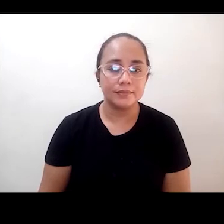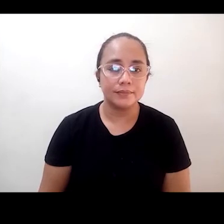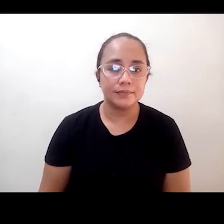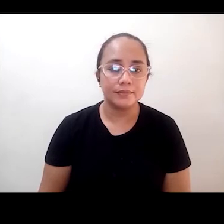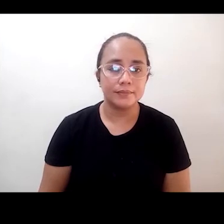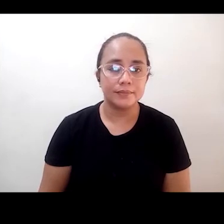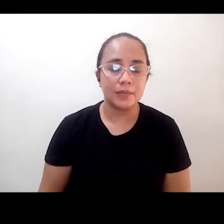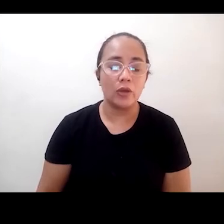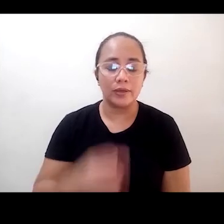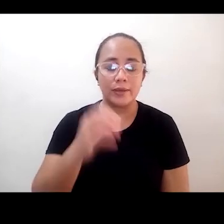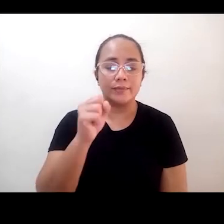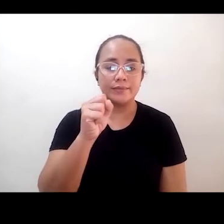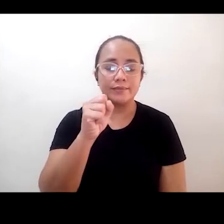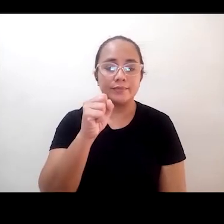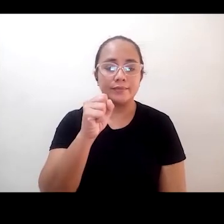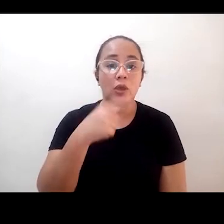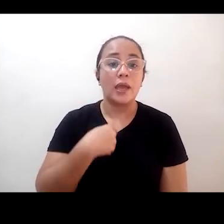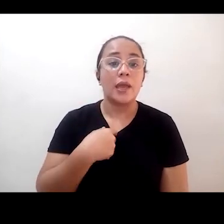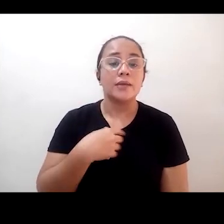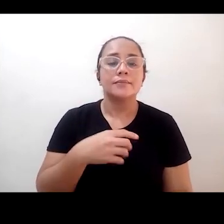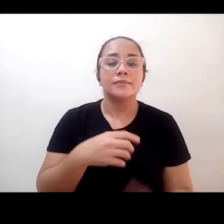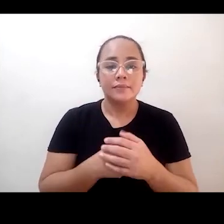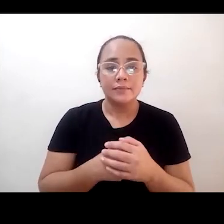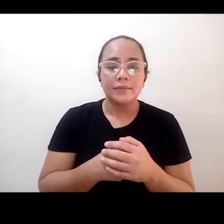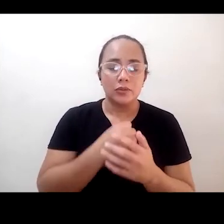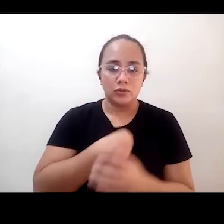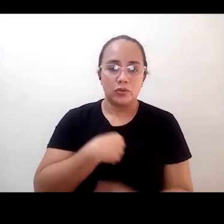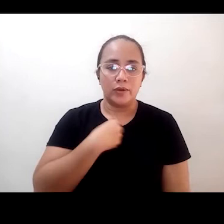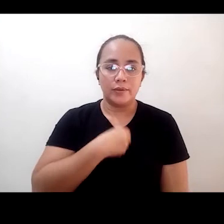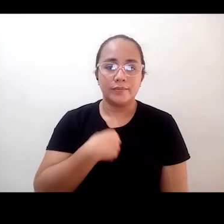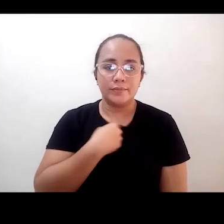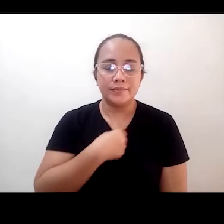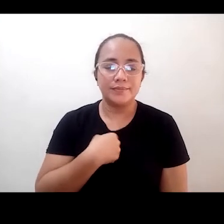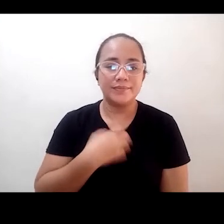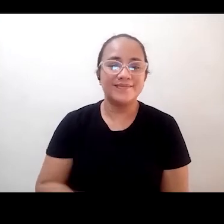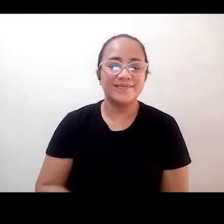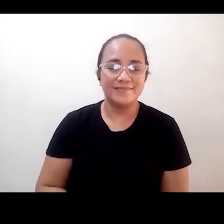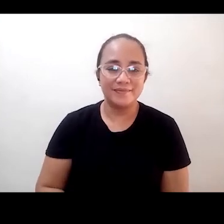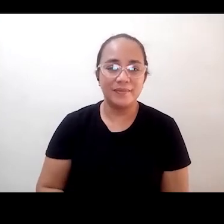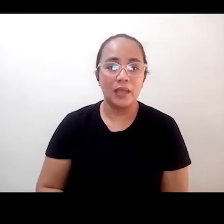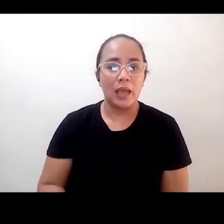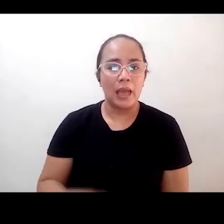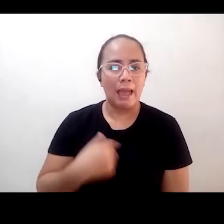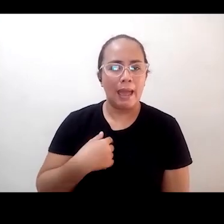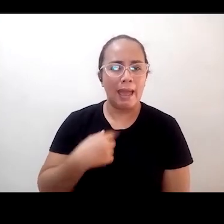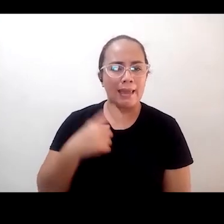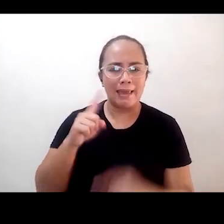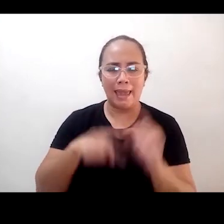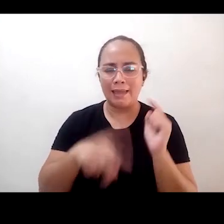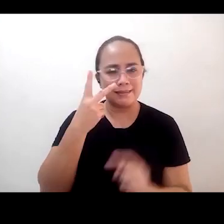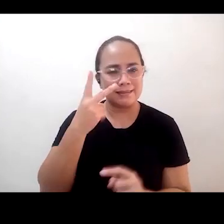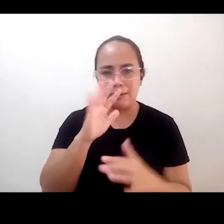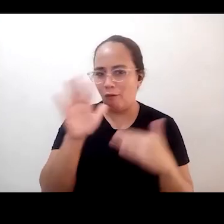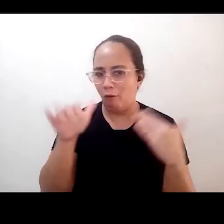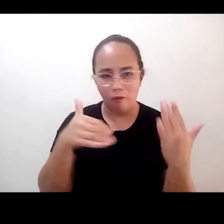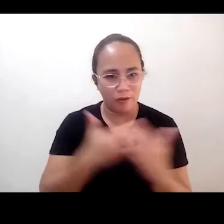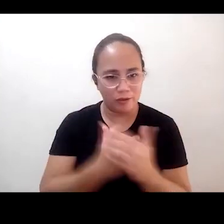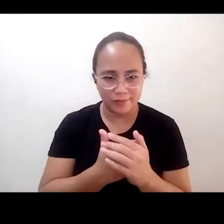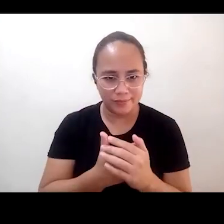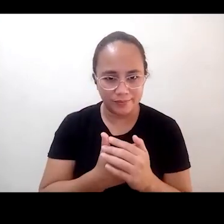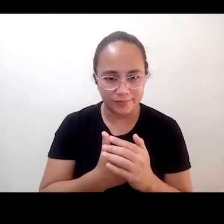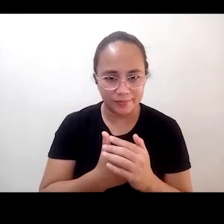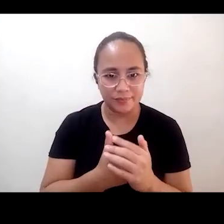Yeah, okay, so, sorry. I can't see everybody when Okay.